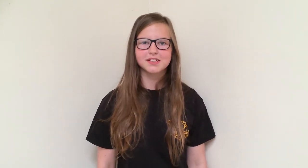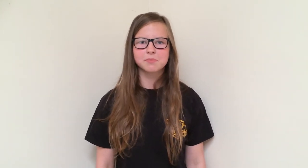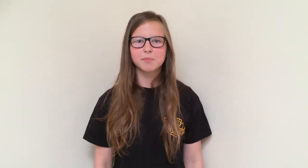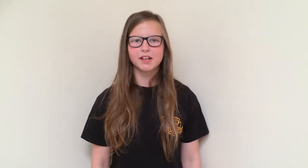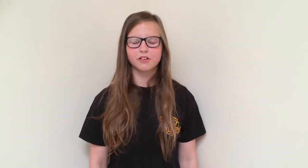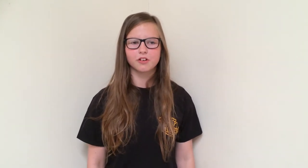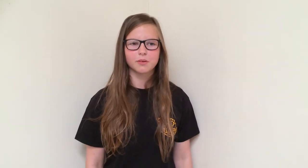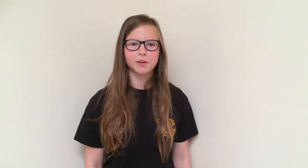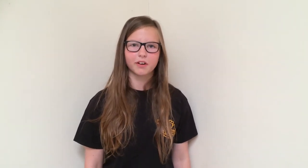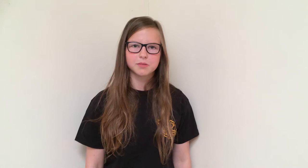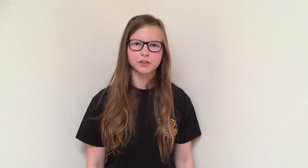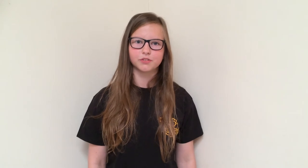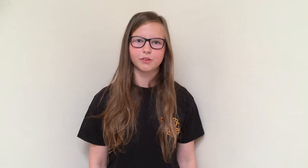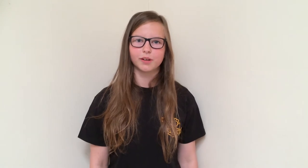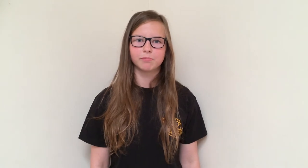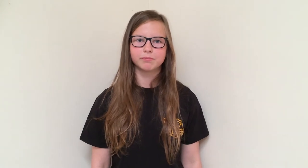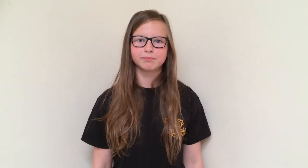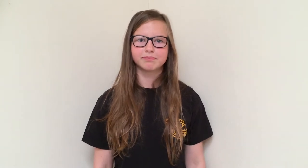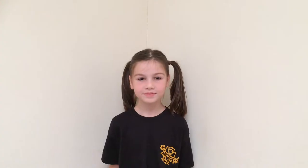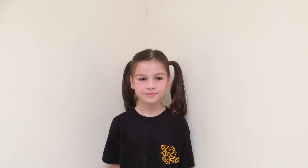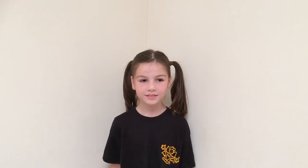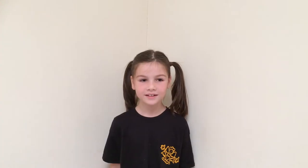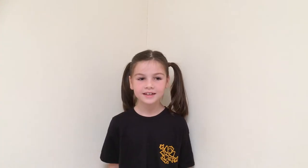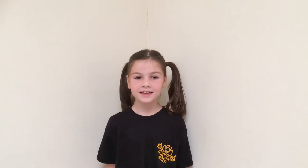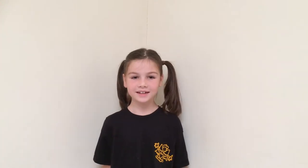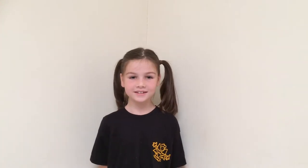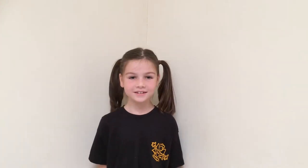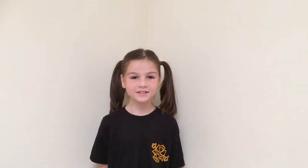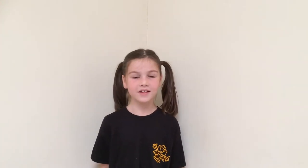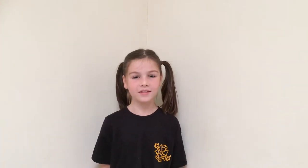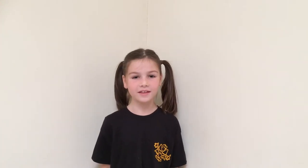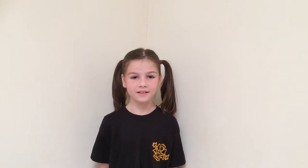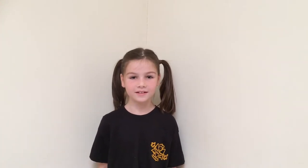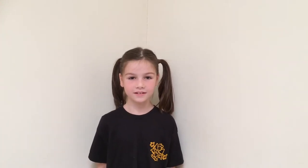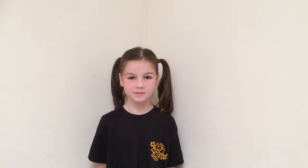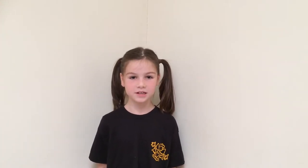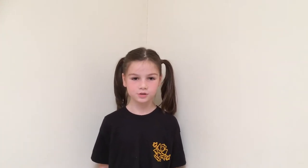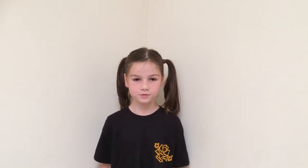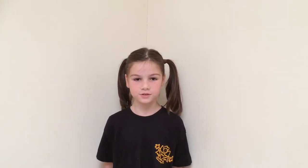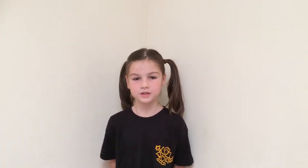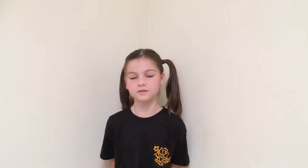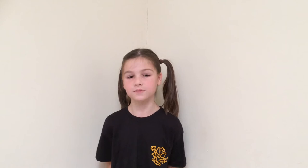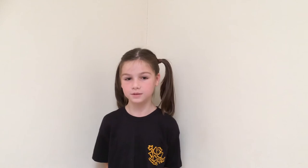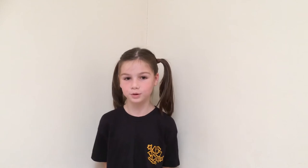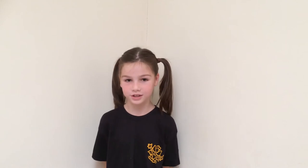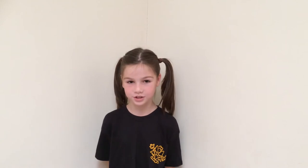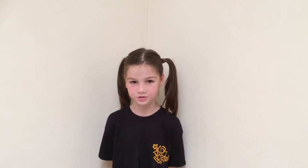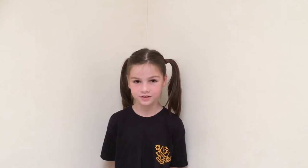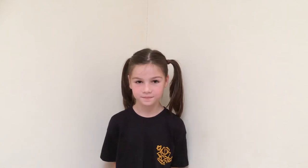he asked his mum and dad to do something very special for him. He asked to do something special for the Polly children.